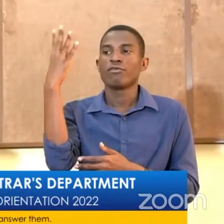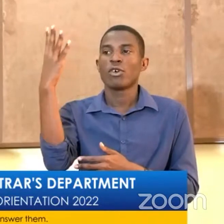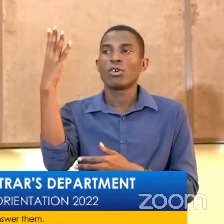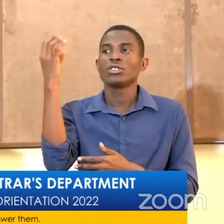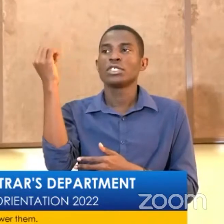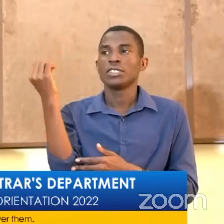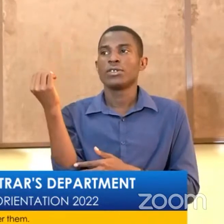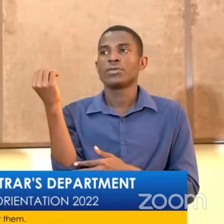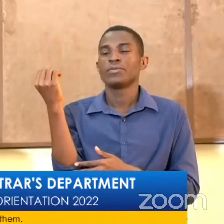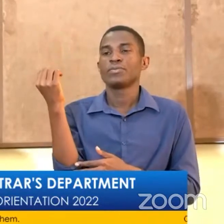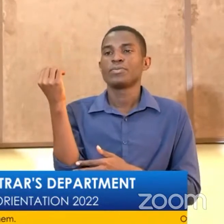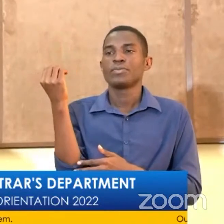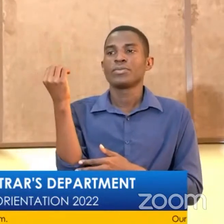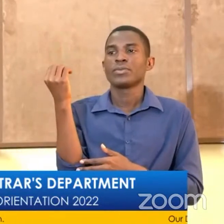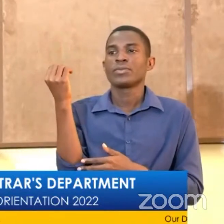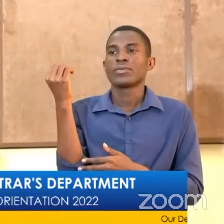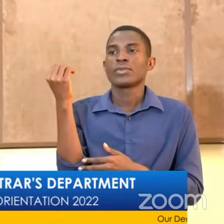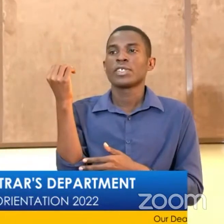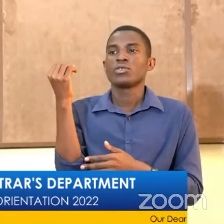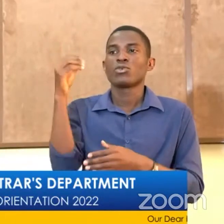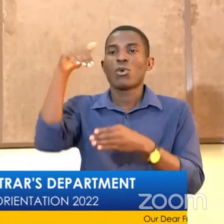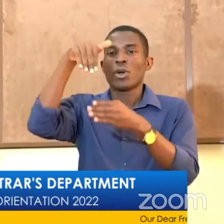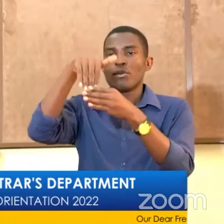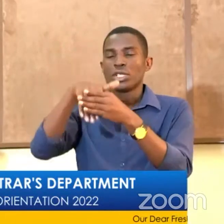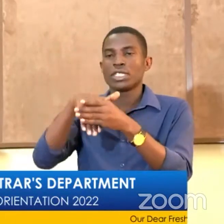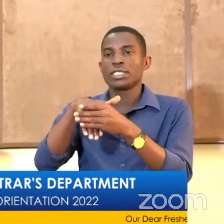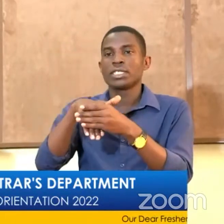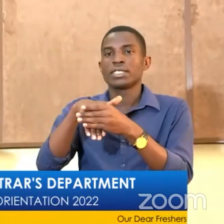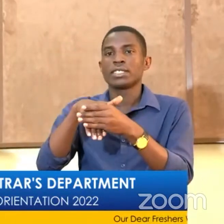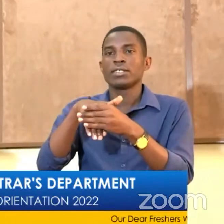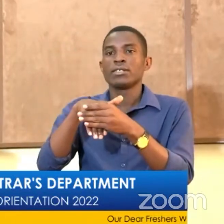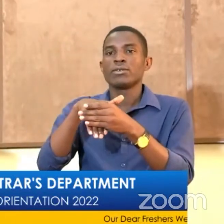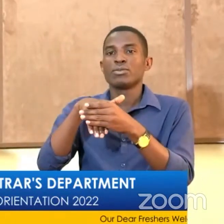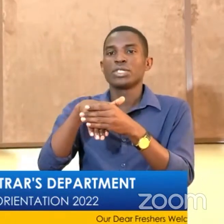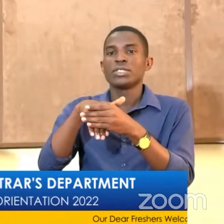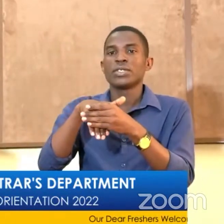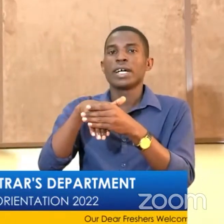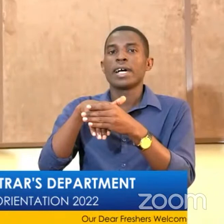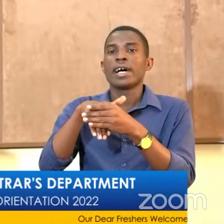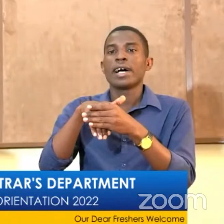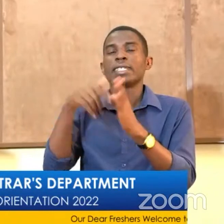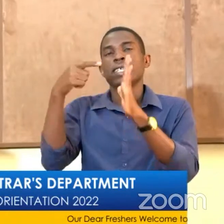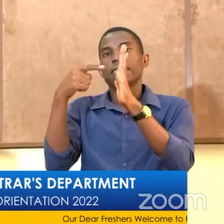4.40. We put you at the Vice Chancellor's list.